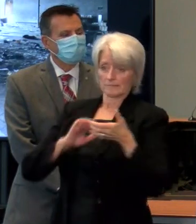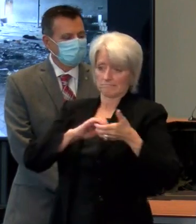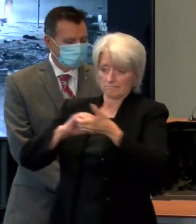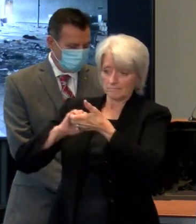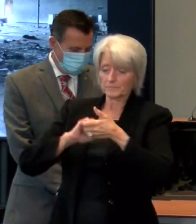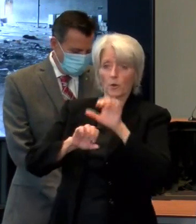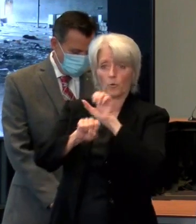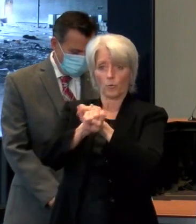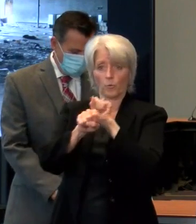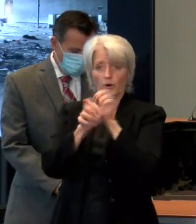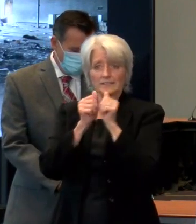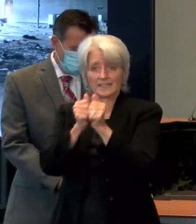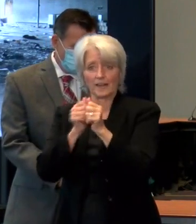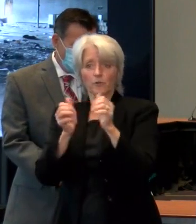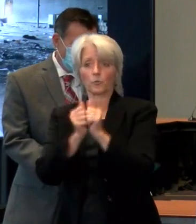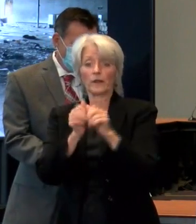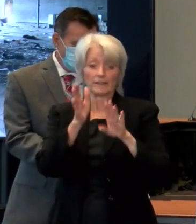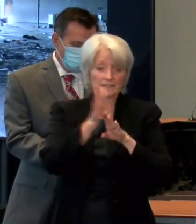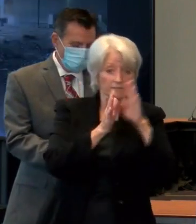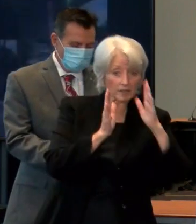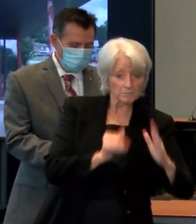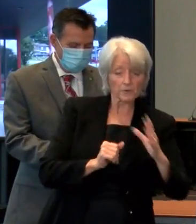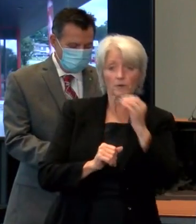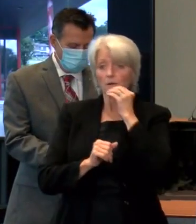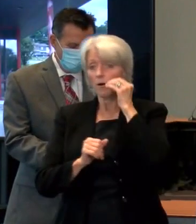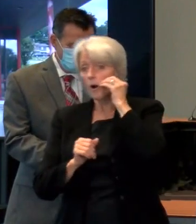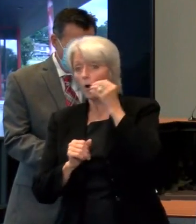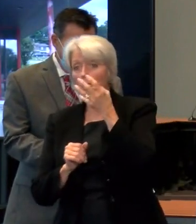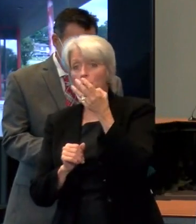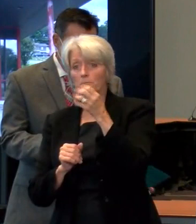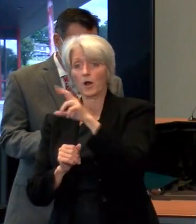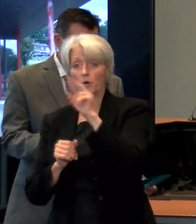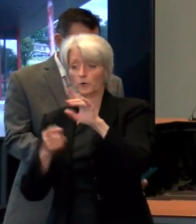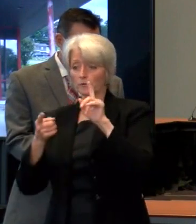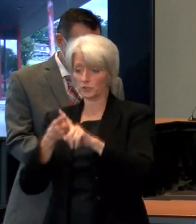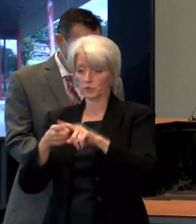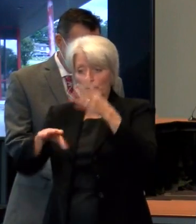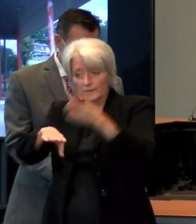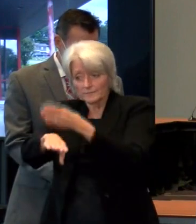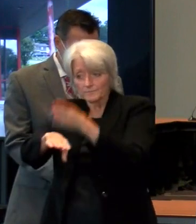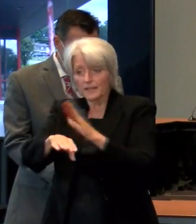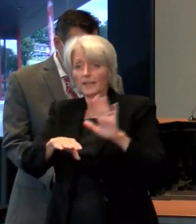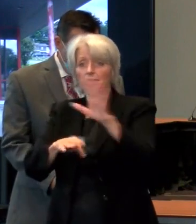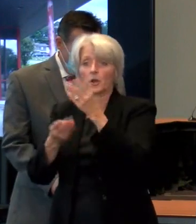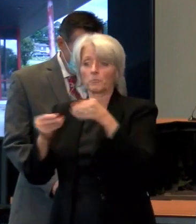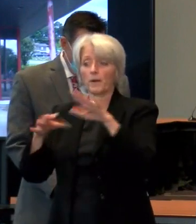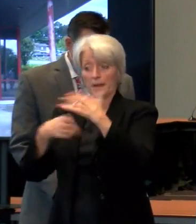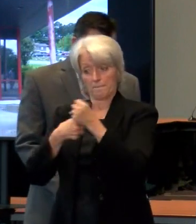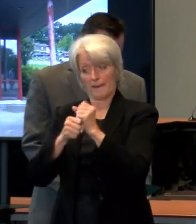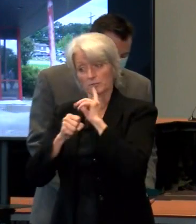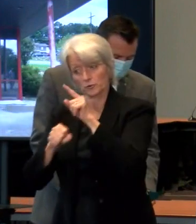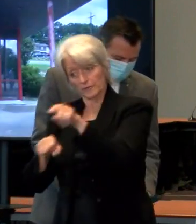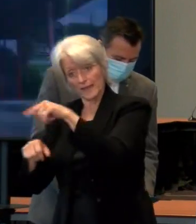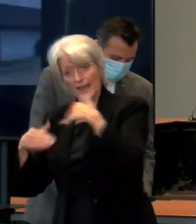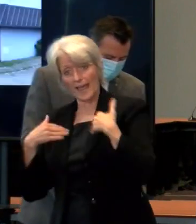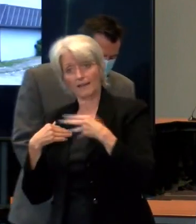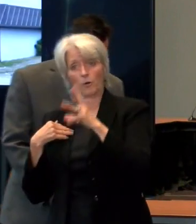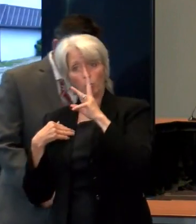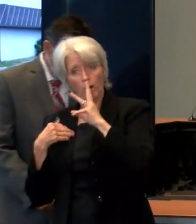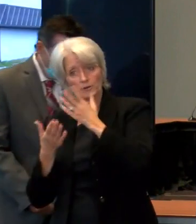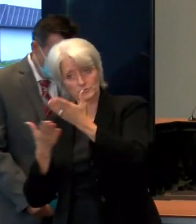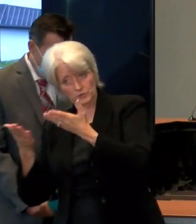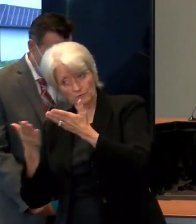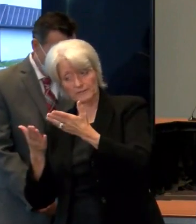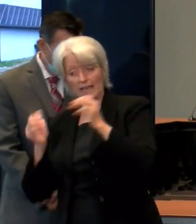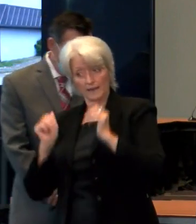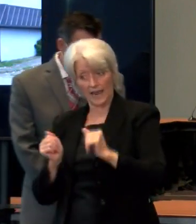and homeowners that try to go in and redevelop their property to make sure that they can have water service on their lots in a way that's affordable, in a way